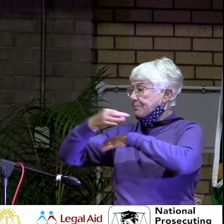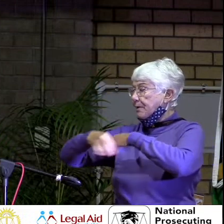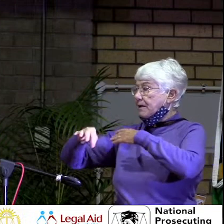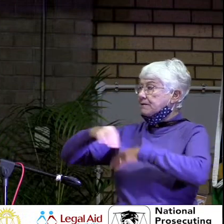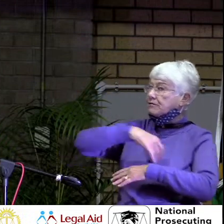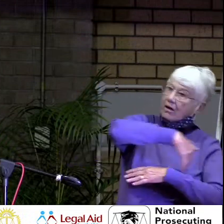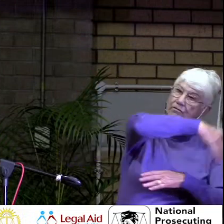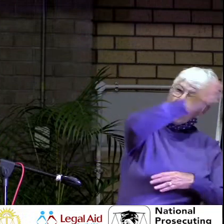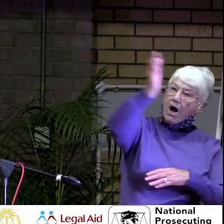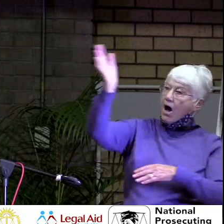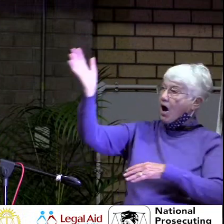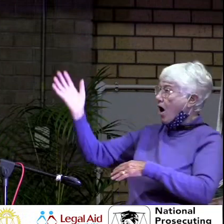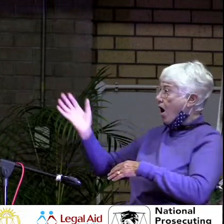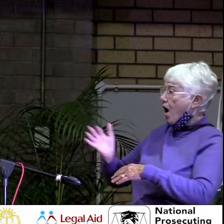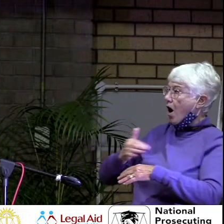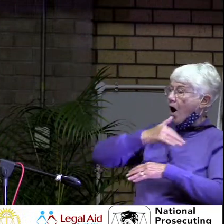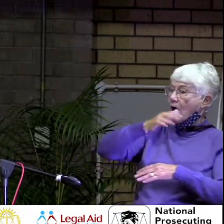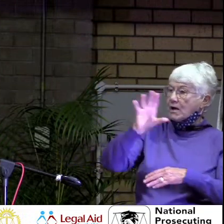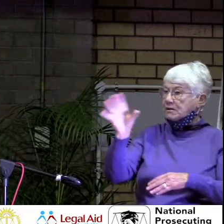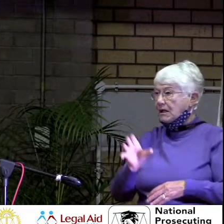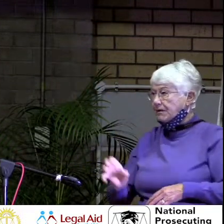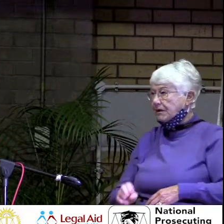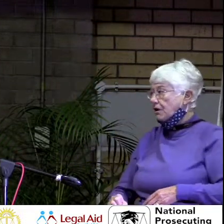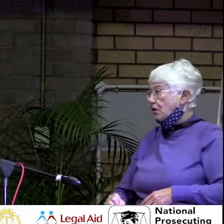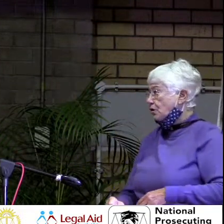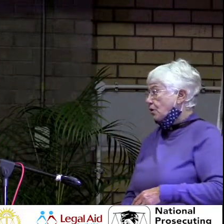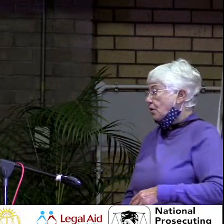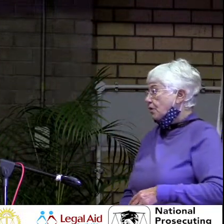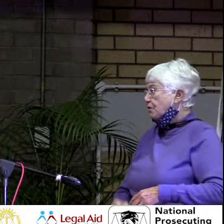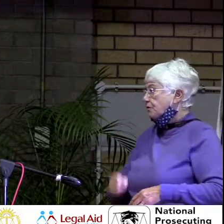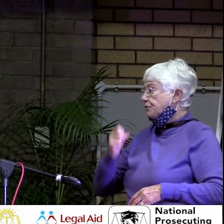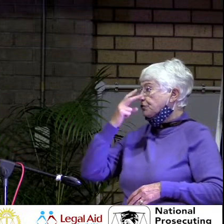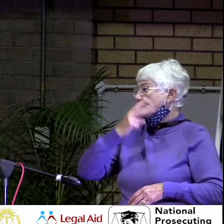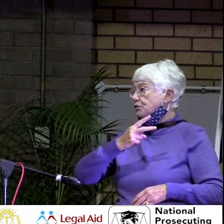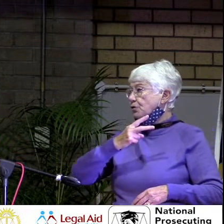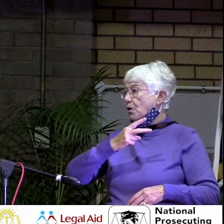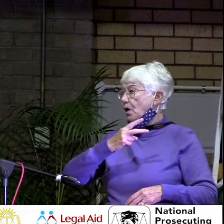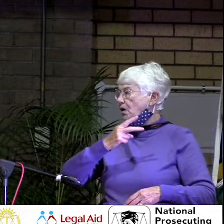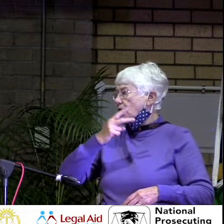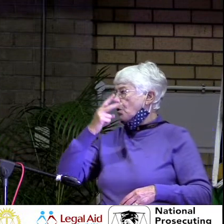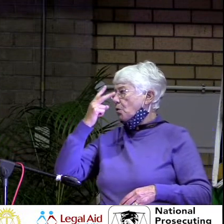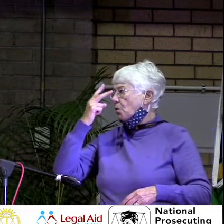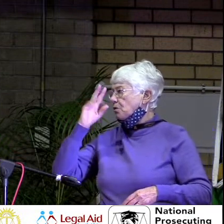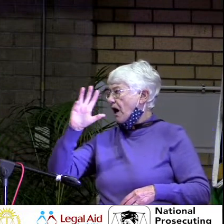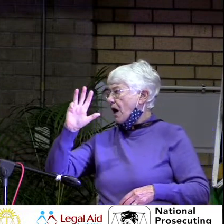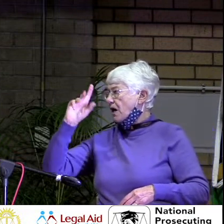Africa, 902 women in South Africa were murdered.